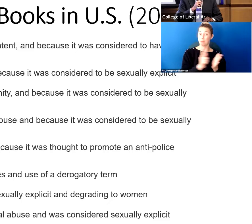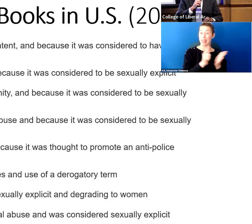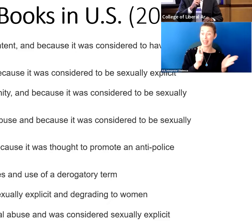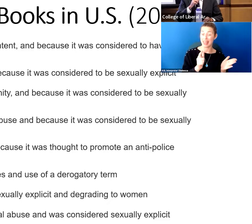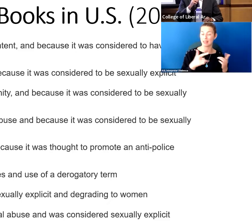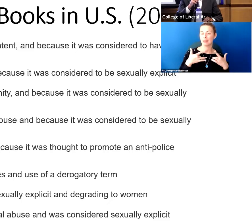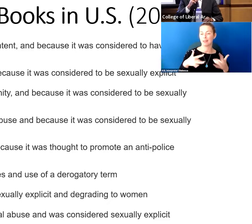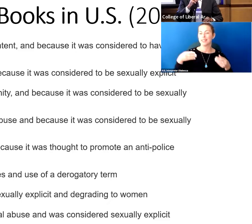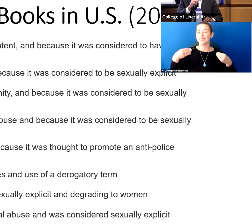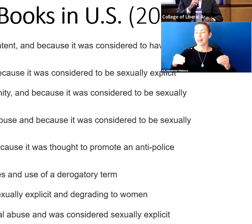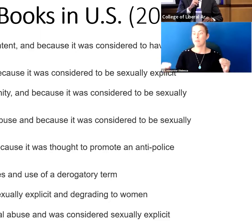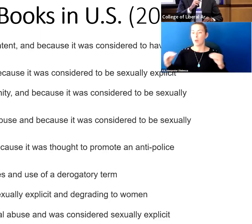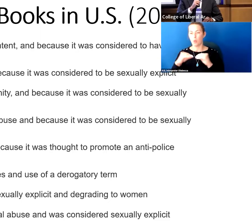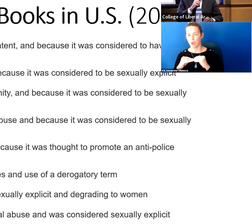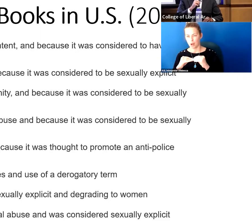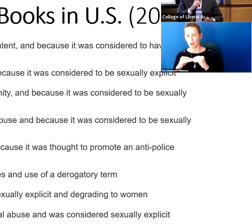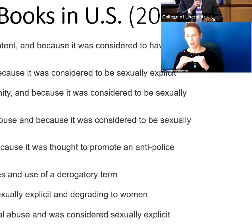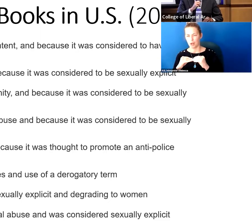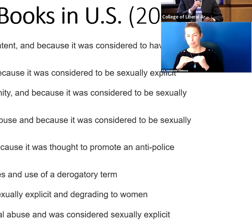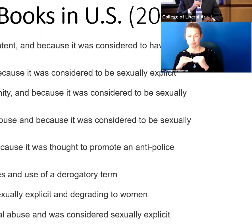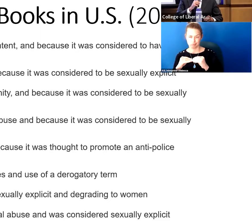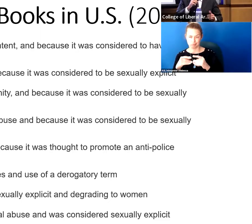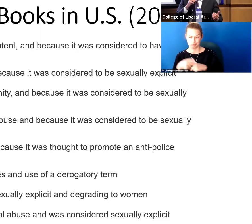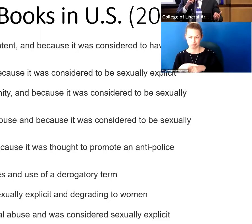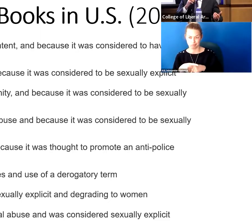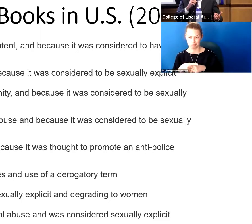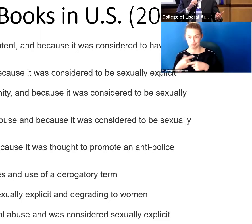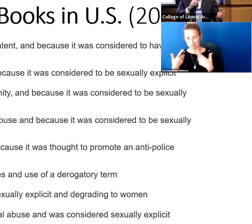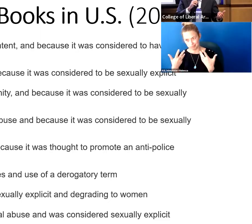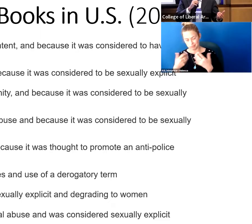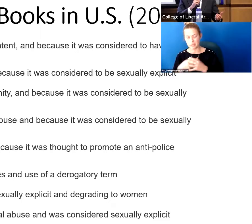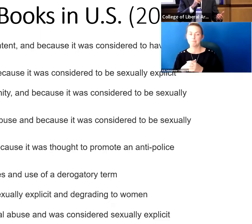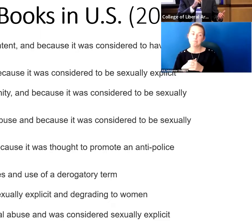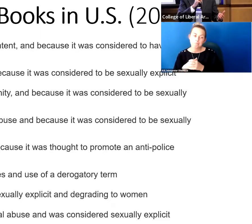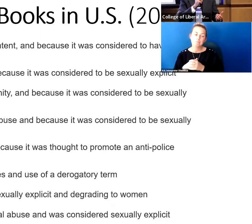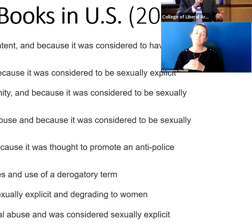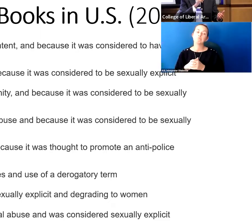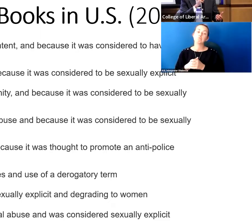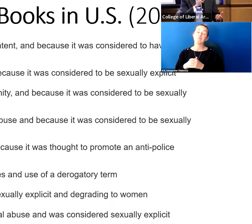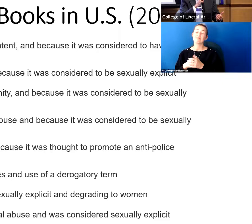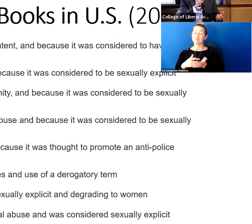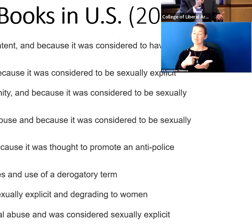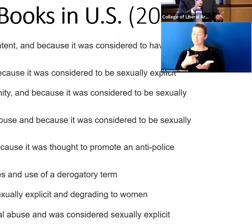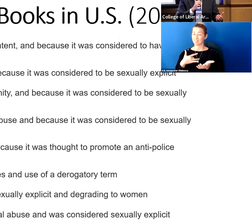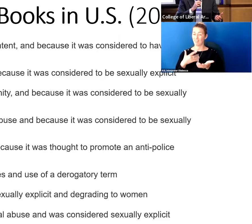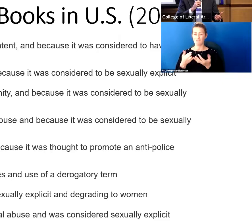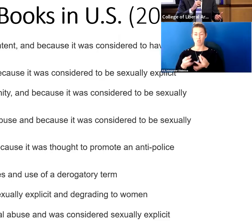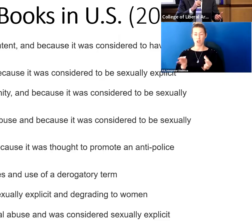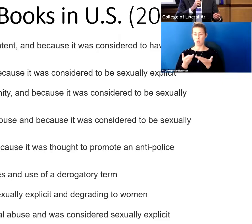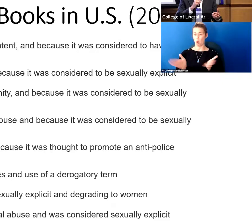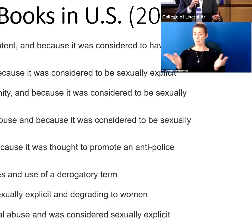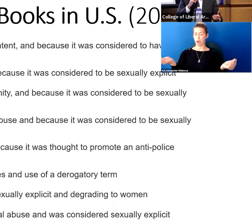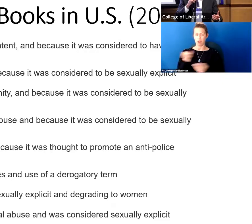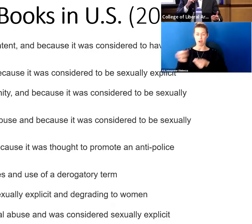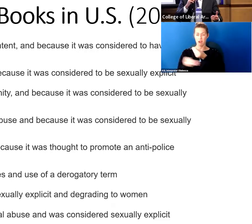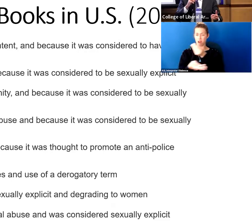And that's much to the delight of the author and publisher. Now, I would argue that the free and open exchange of ideas